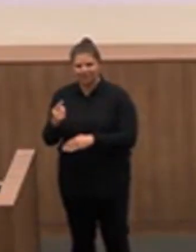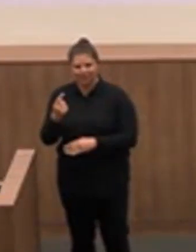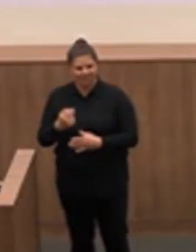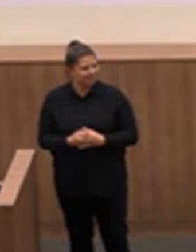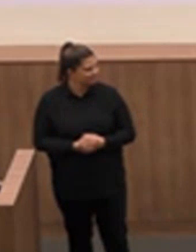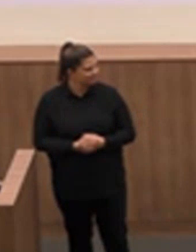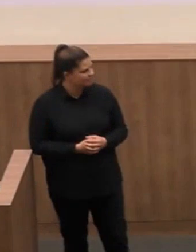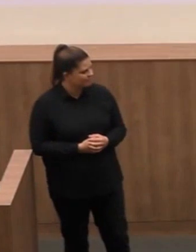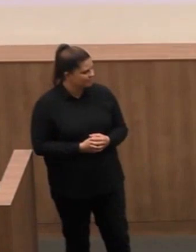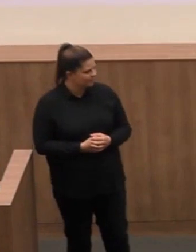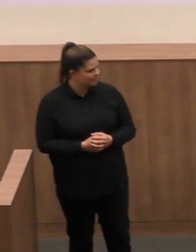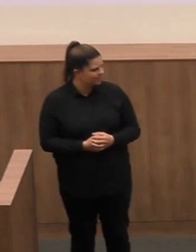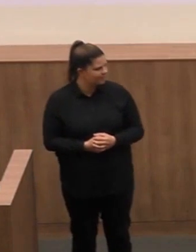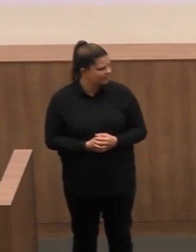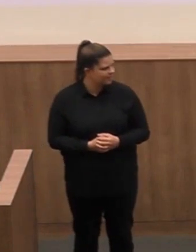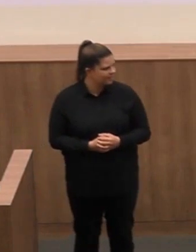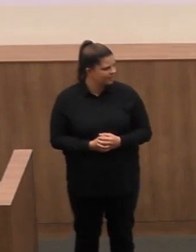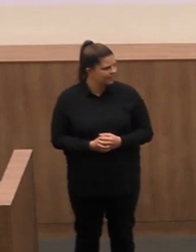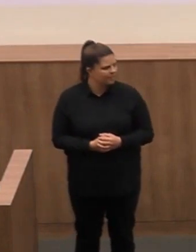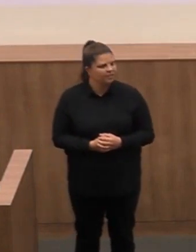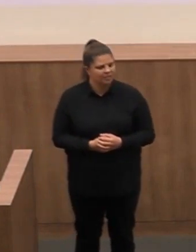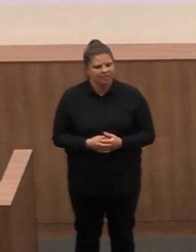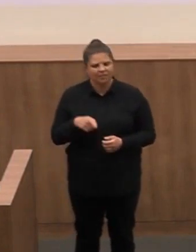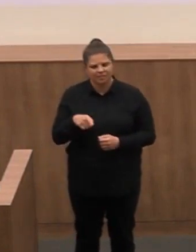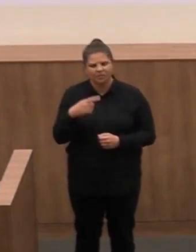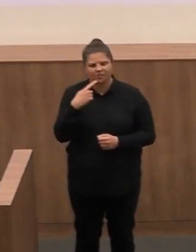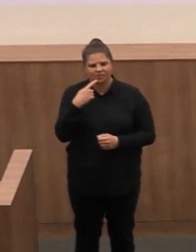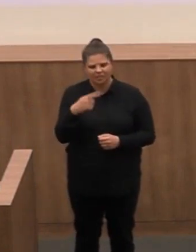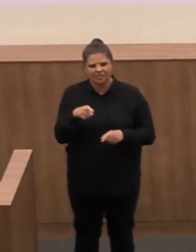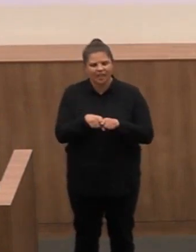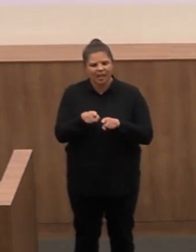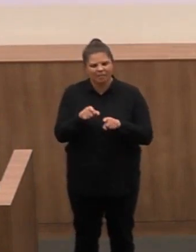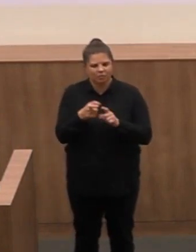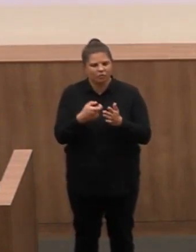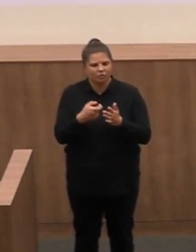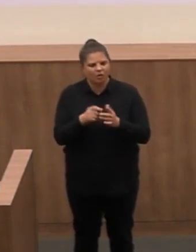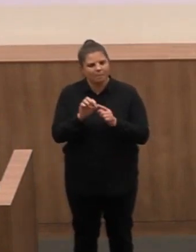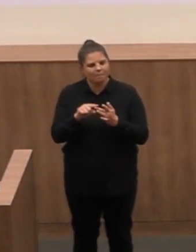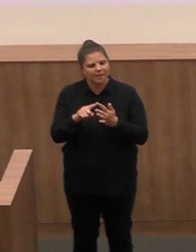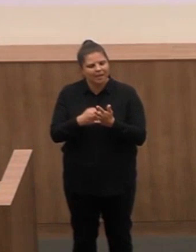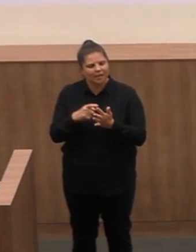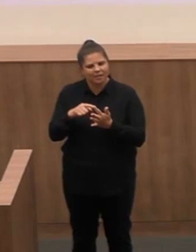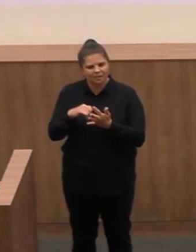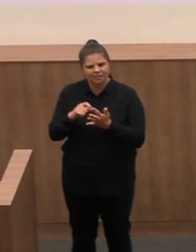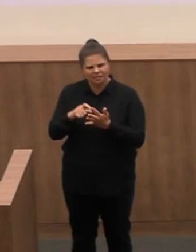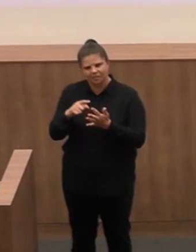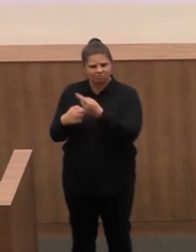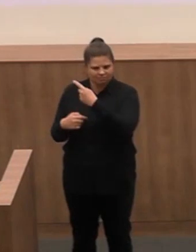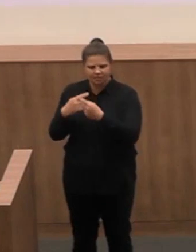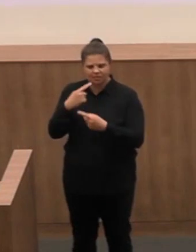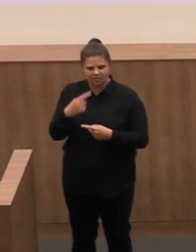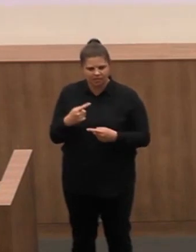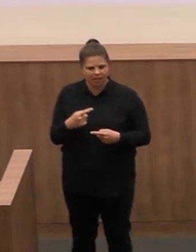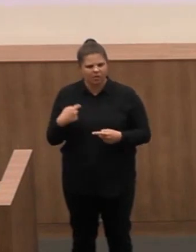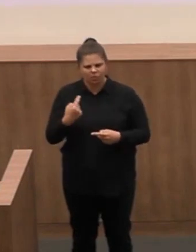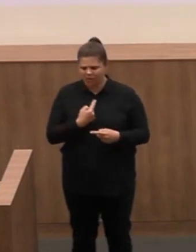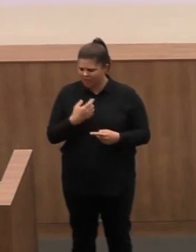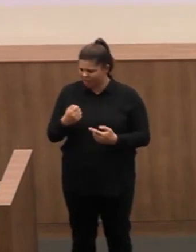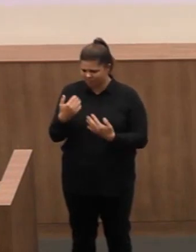just call that something that actually Dr Piers Gooding said, and that we have resource limitations and system